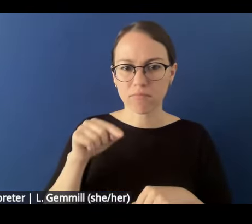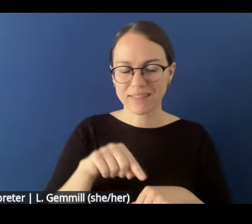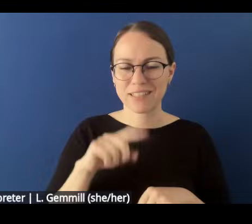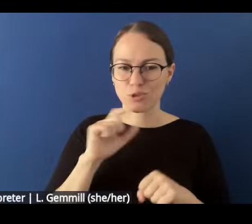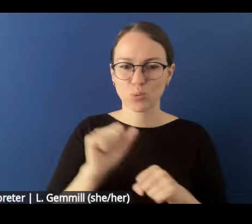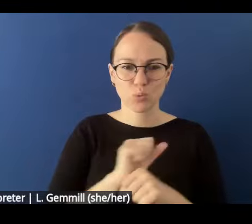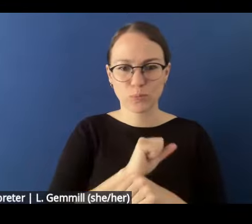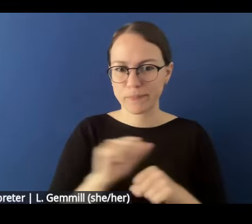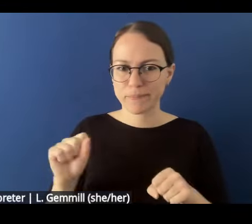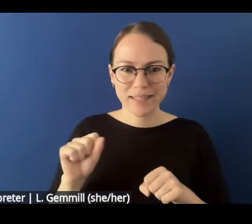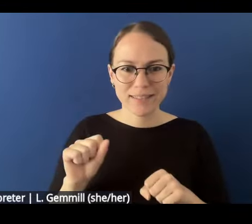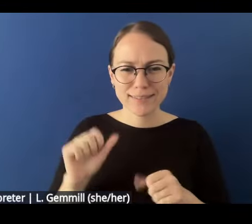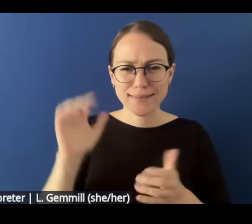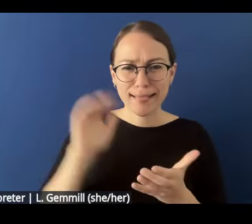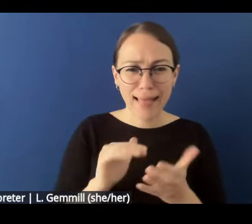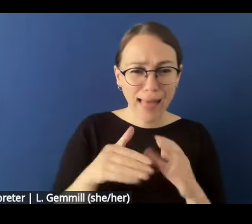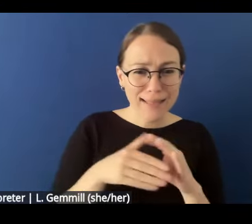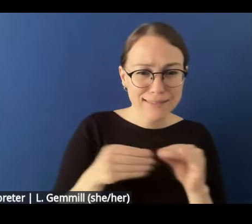Mr. Cordes?